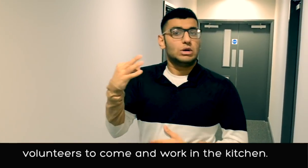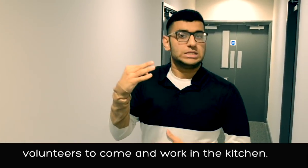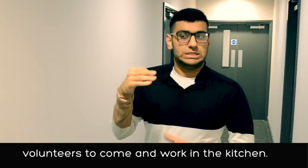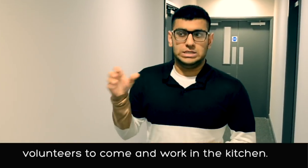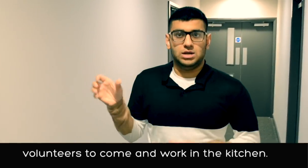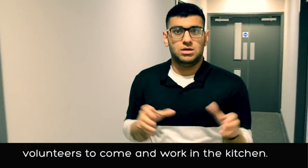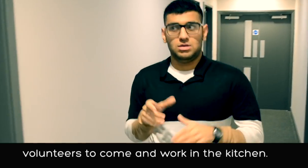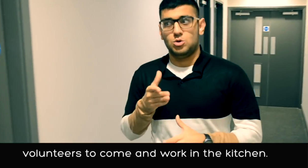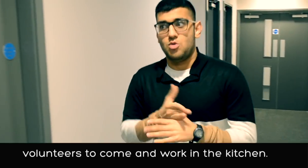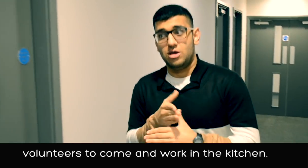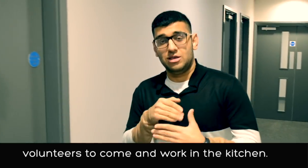kitchen.